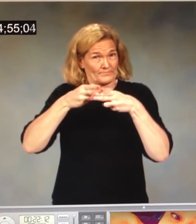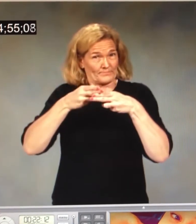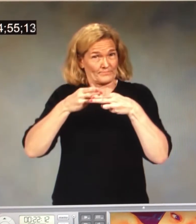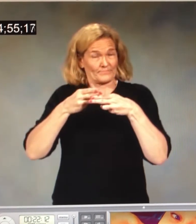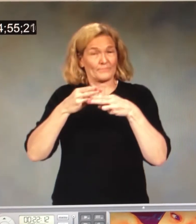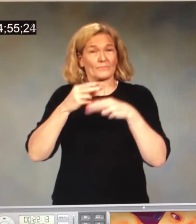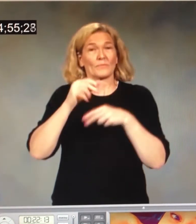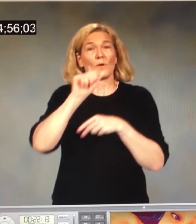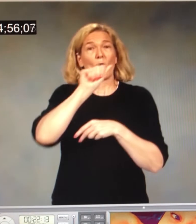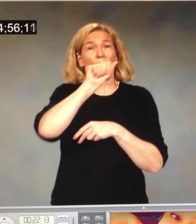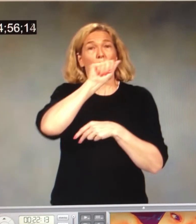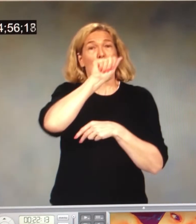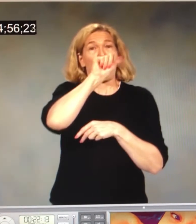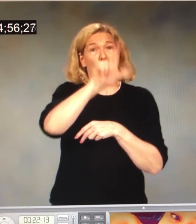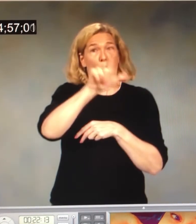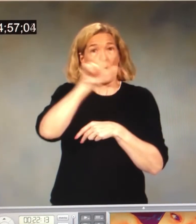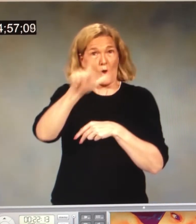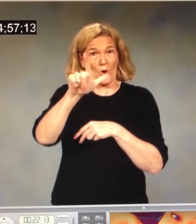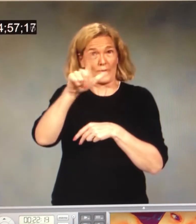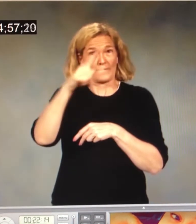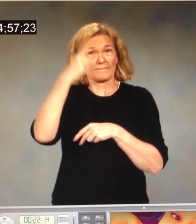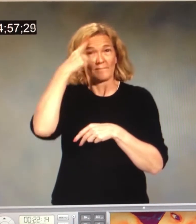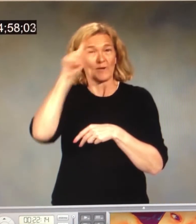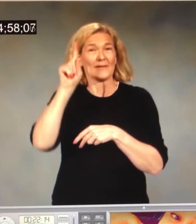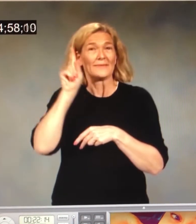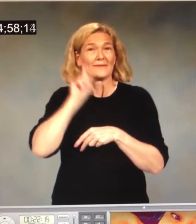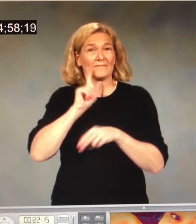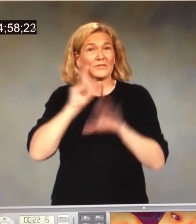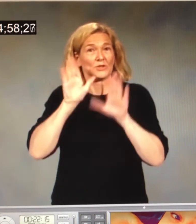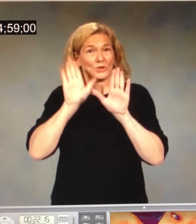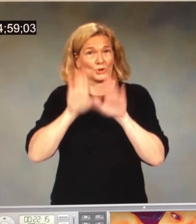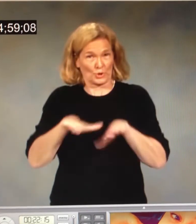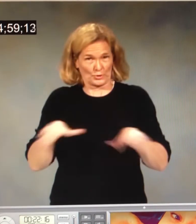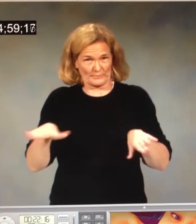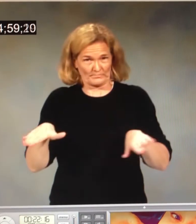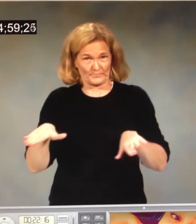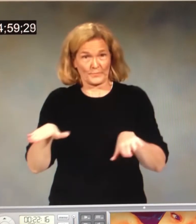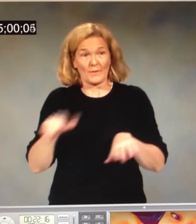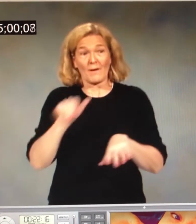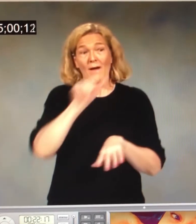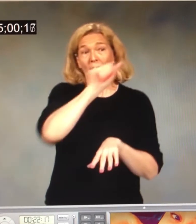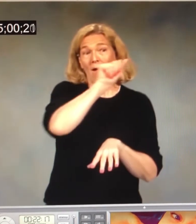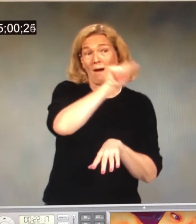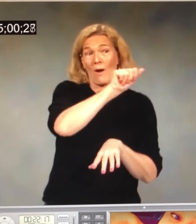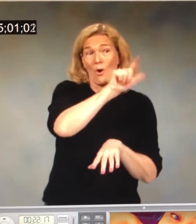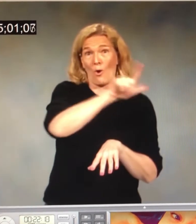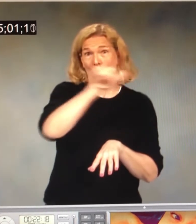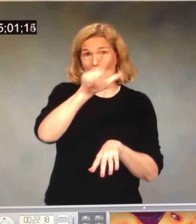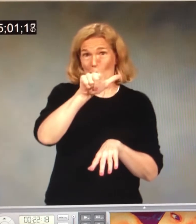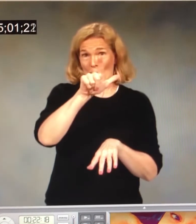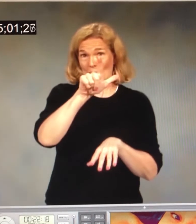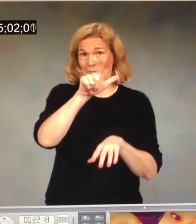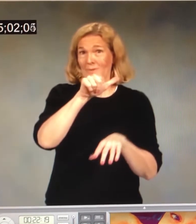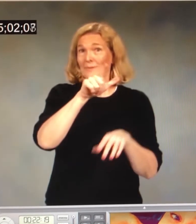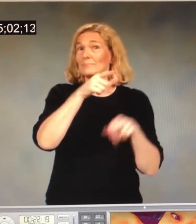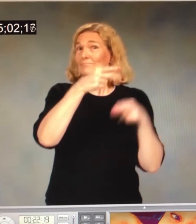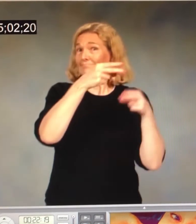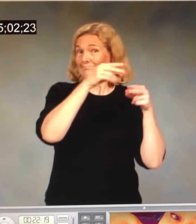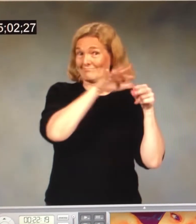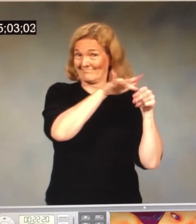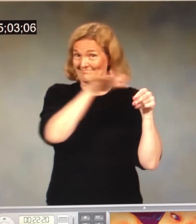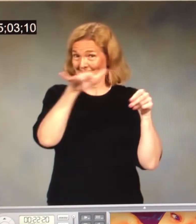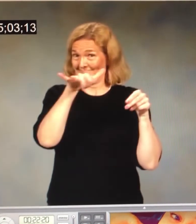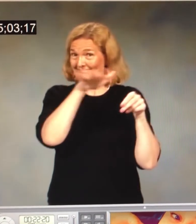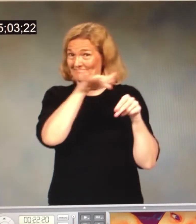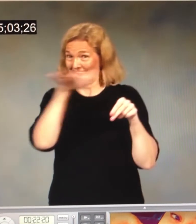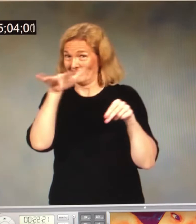I myself am a vice president of an organization called All for Deaf Children. The all